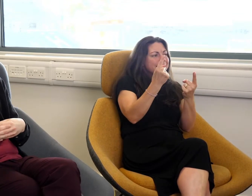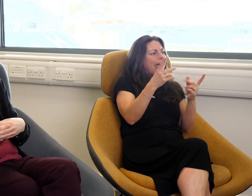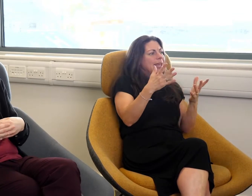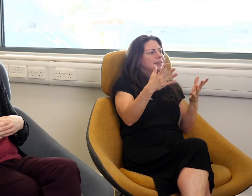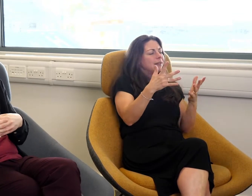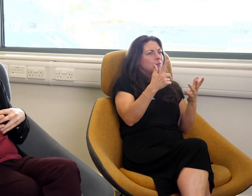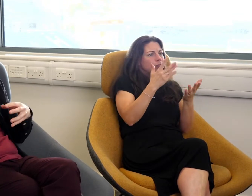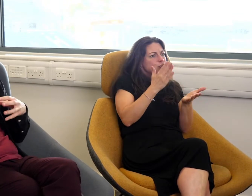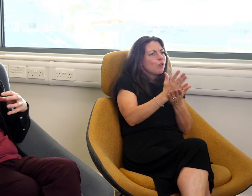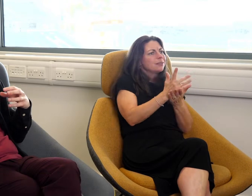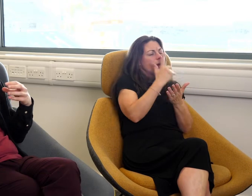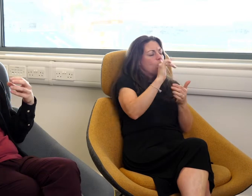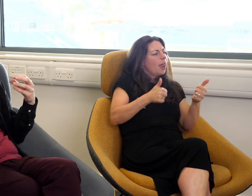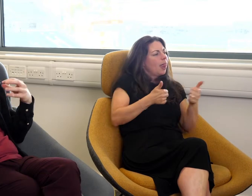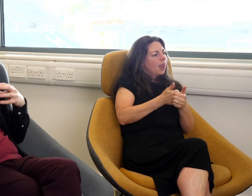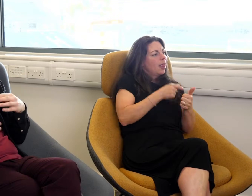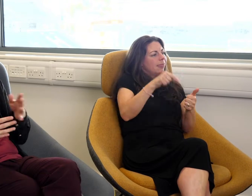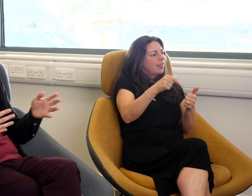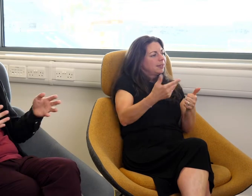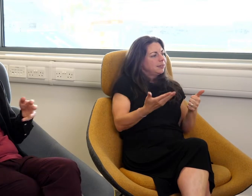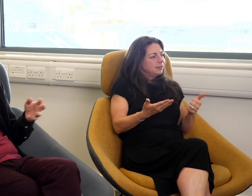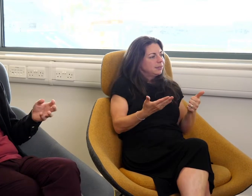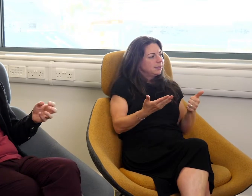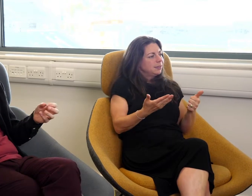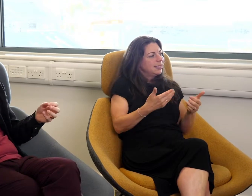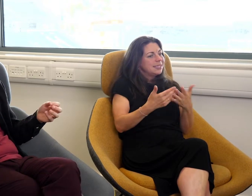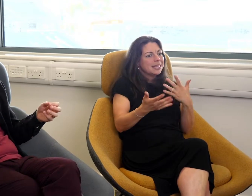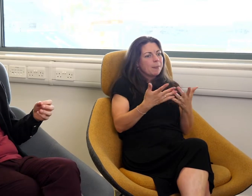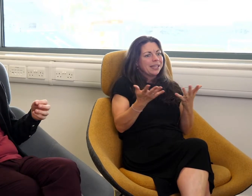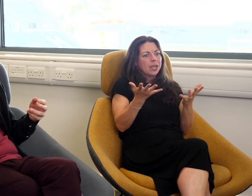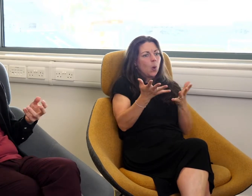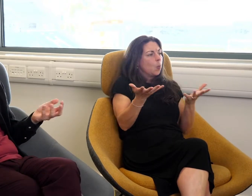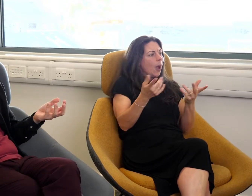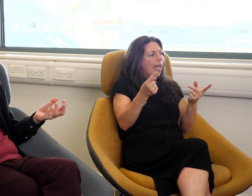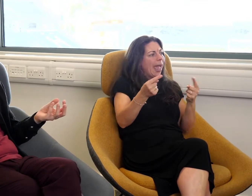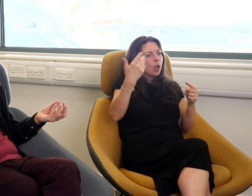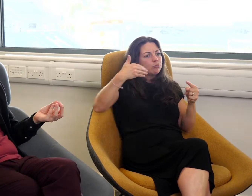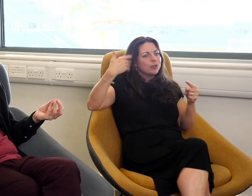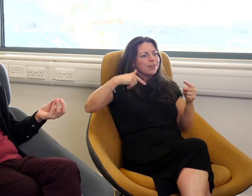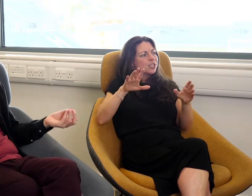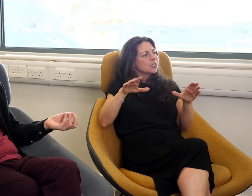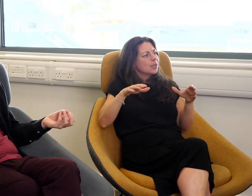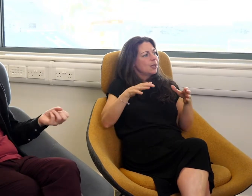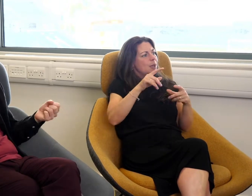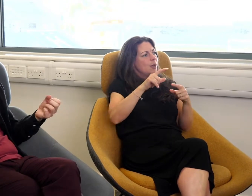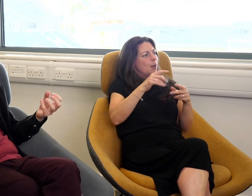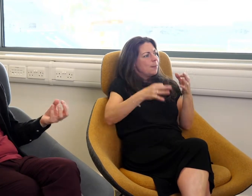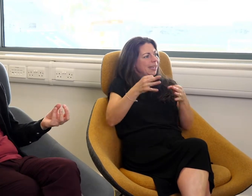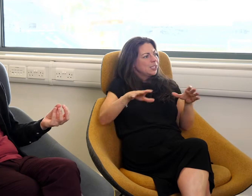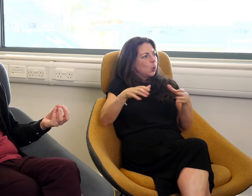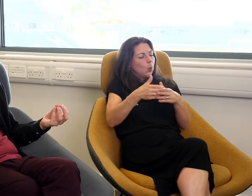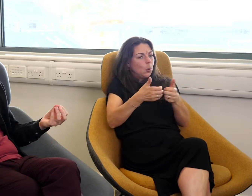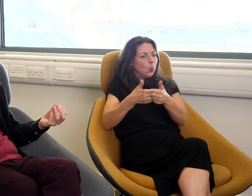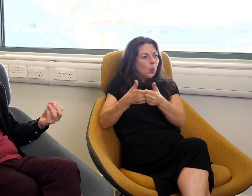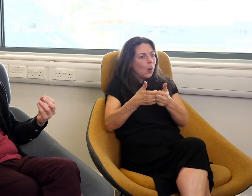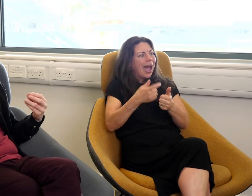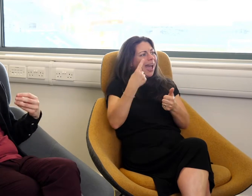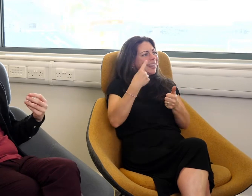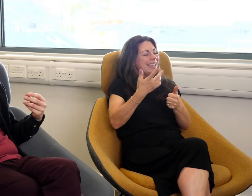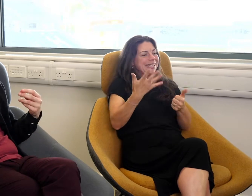behind, regardless of kind of where they've gone to politically, because I think it's not necessarily about left and right and ideology anymore. It's about